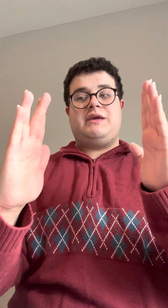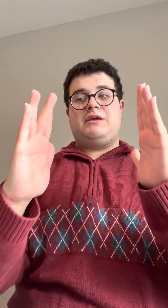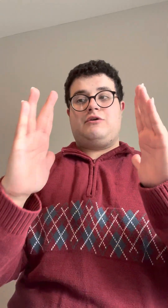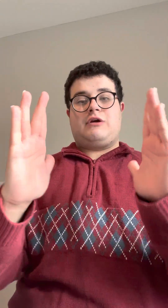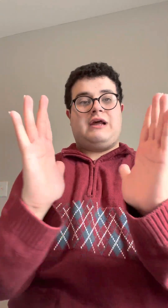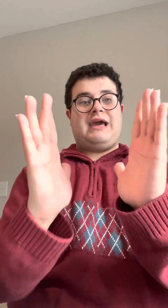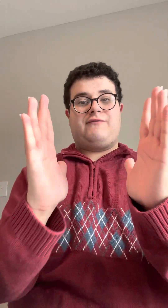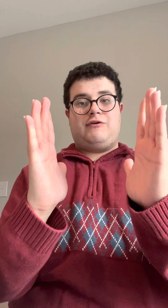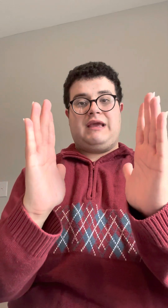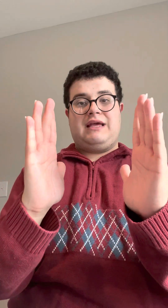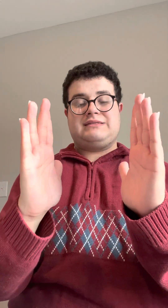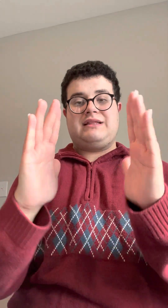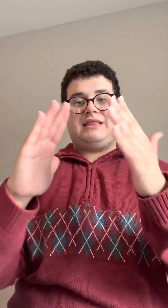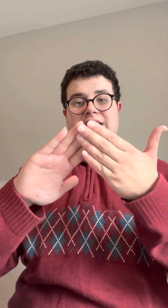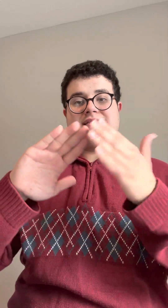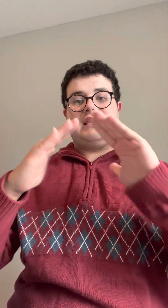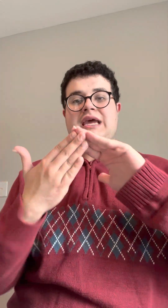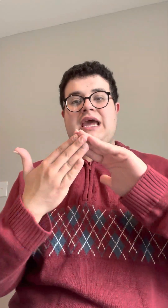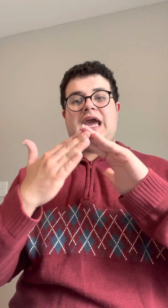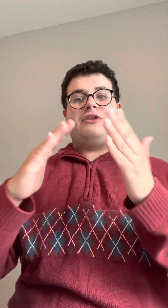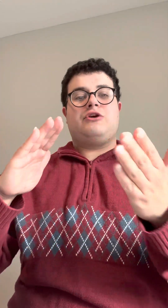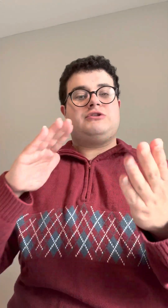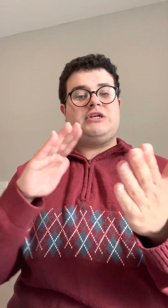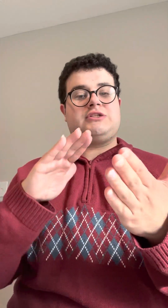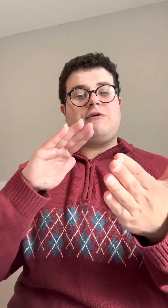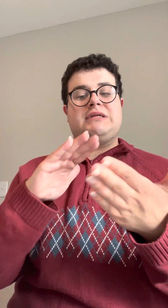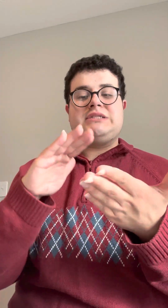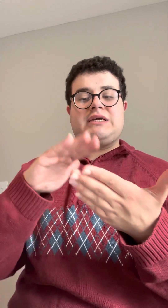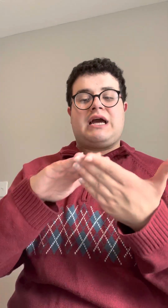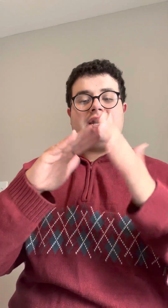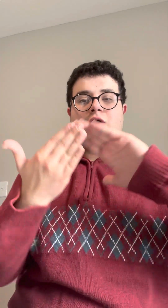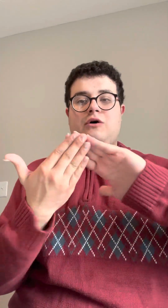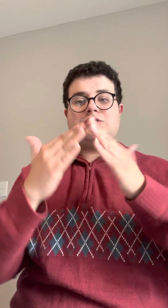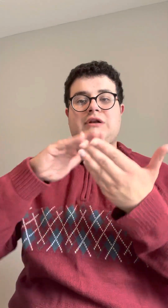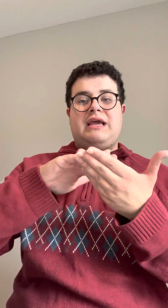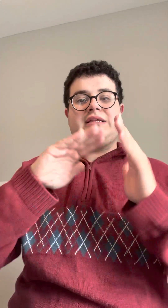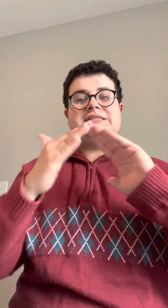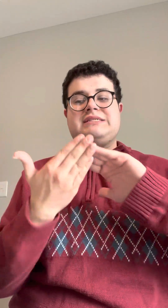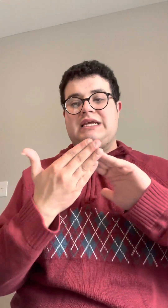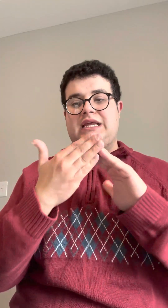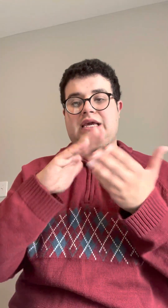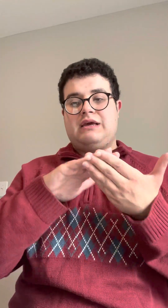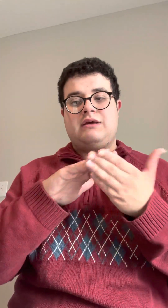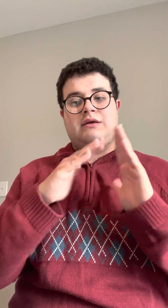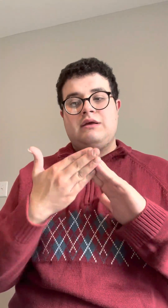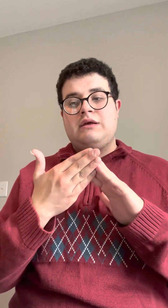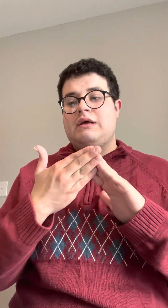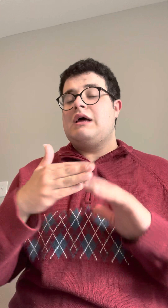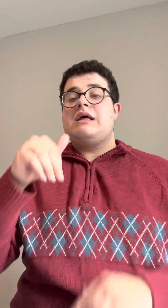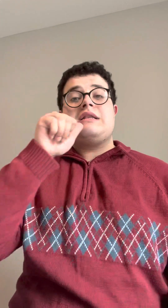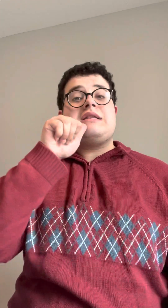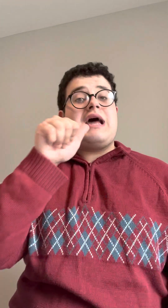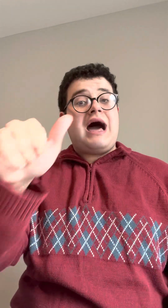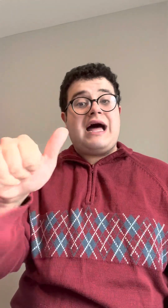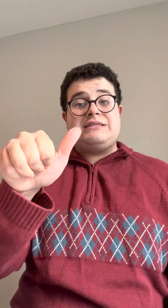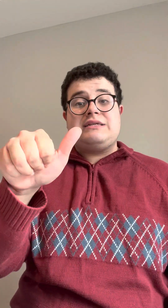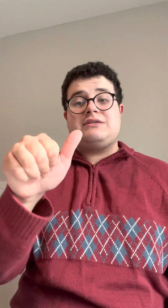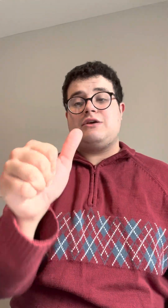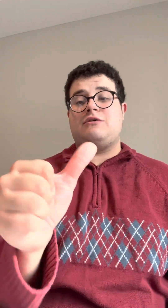you're going to have your hands like this, and you're just going to kind of alternate city. Not, so you're just